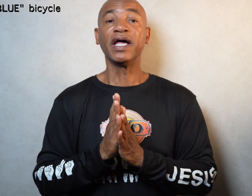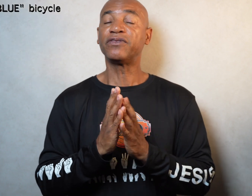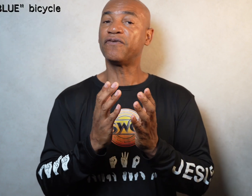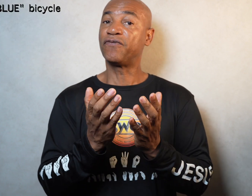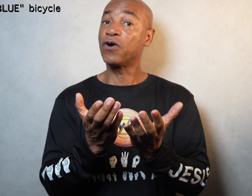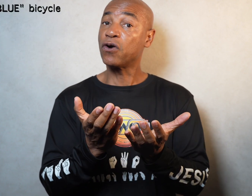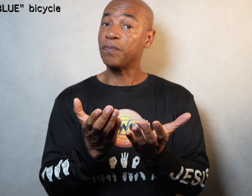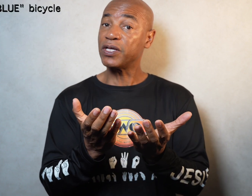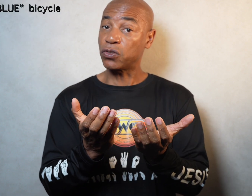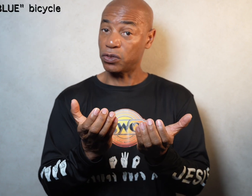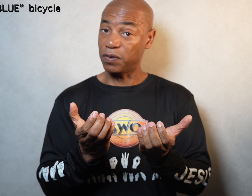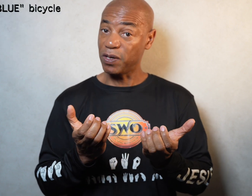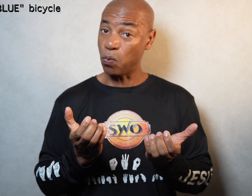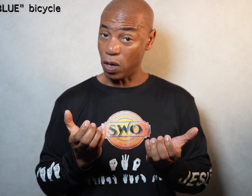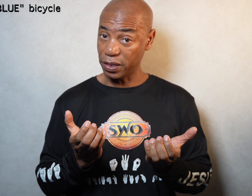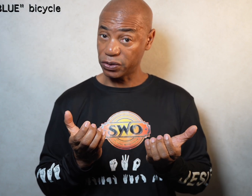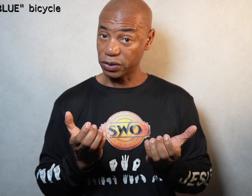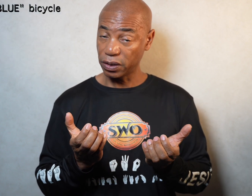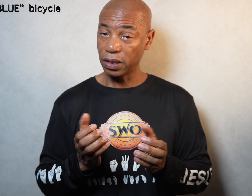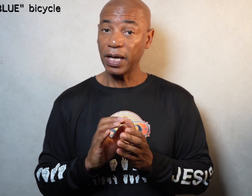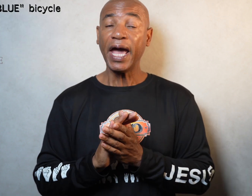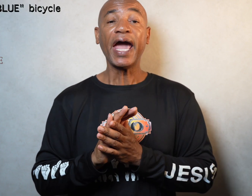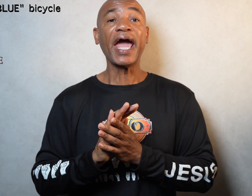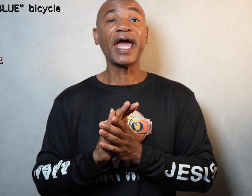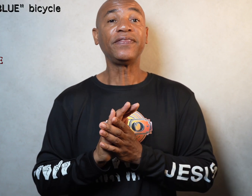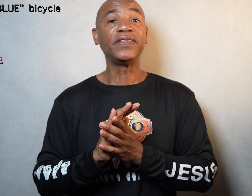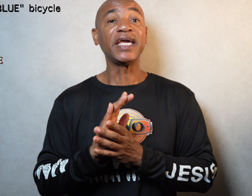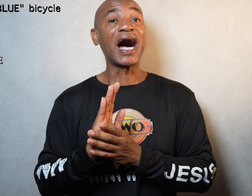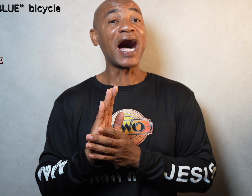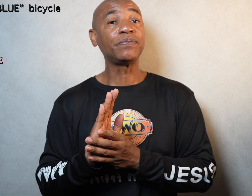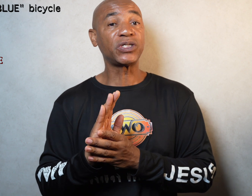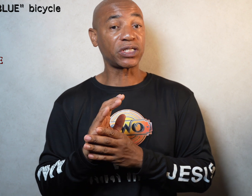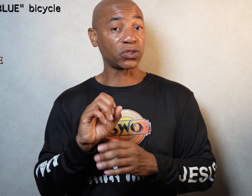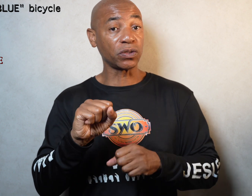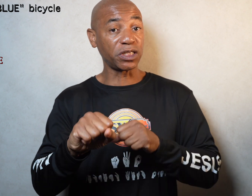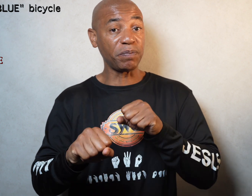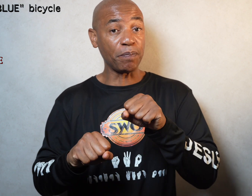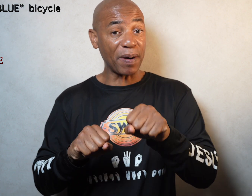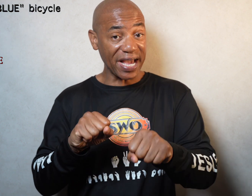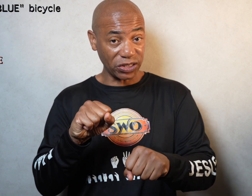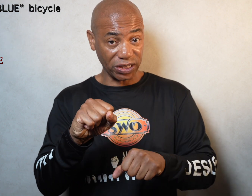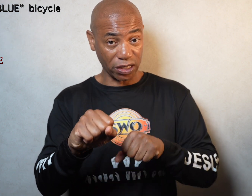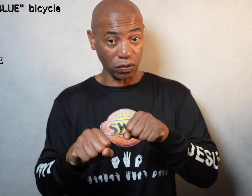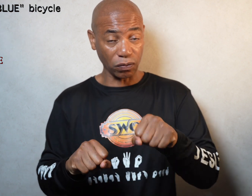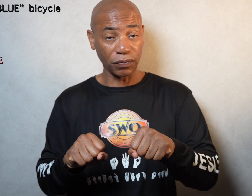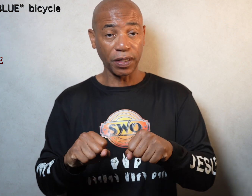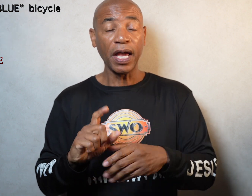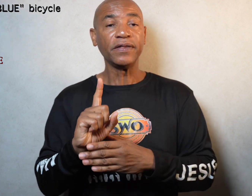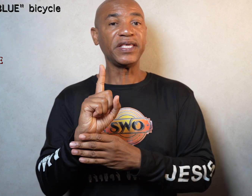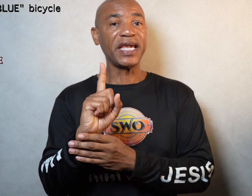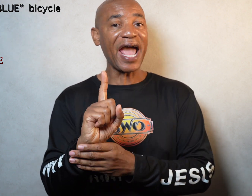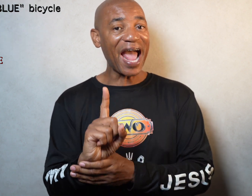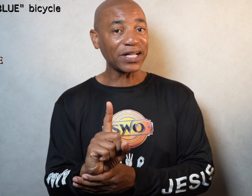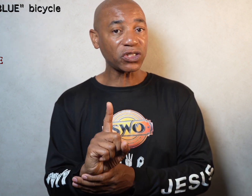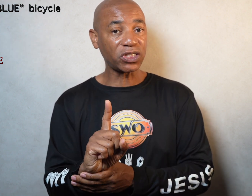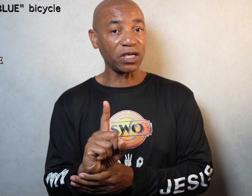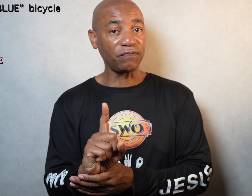the verb is going to be wants, and the object is going to be bicycle. The adjective that